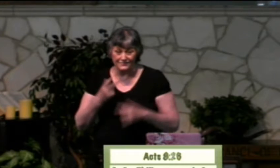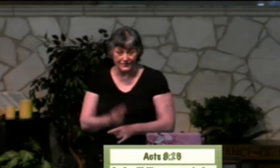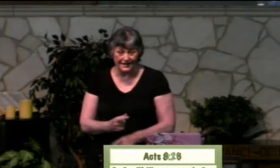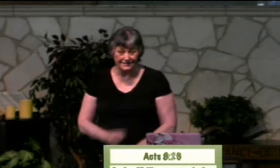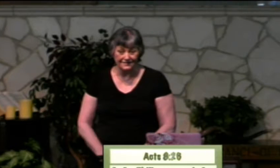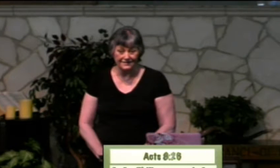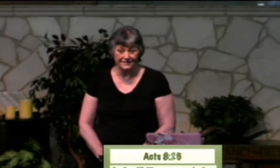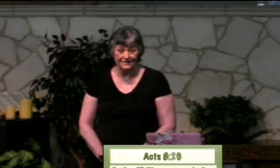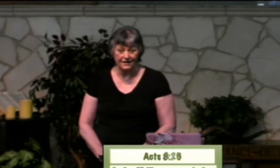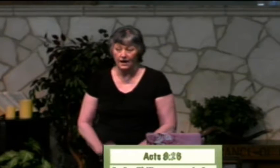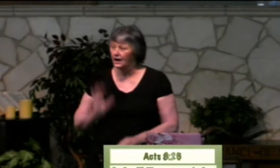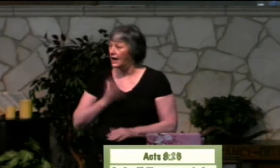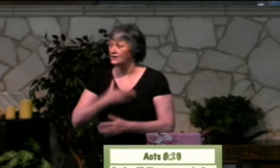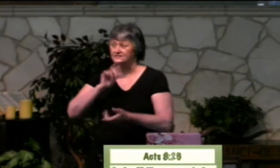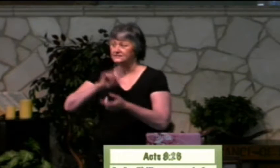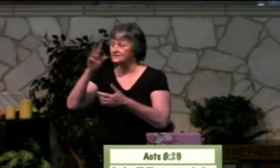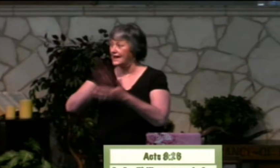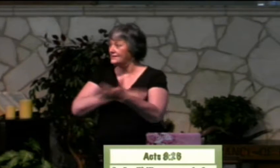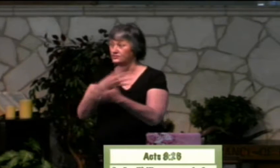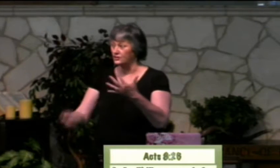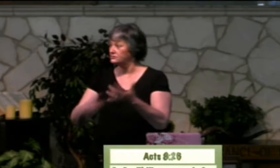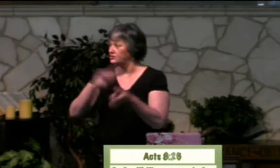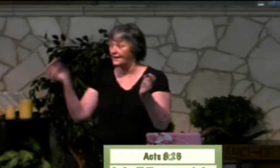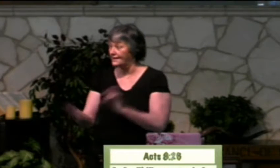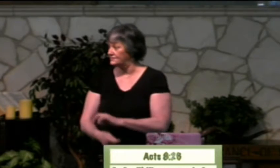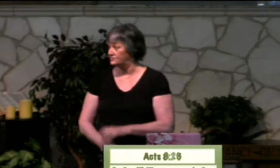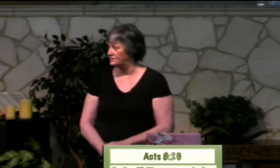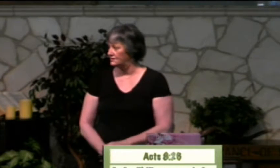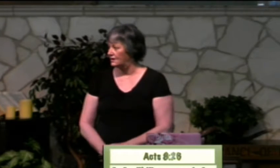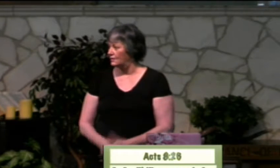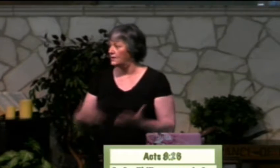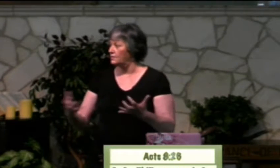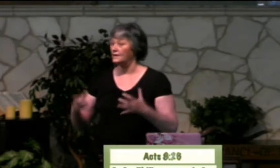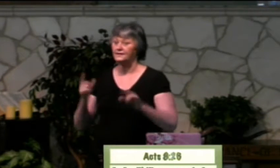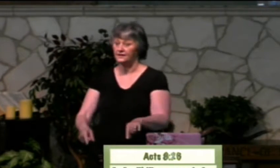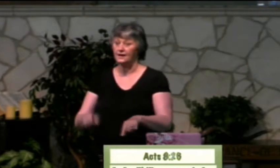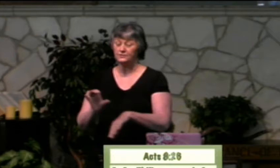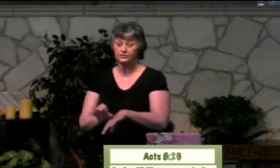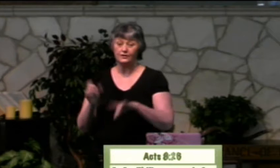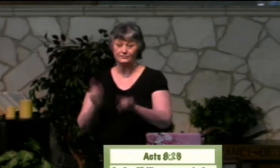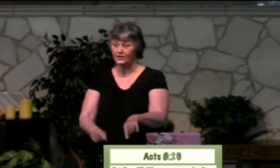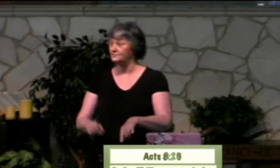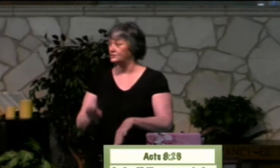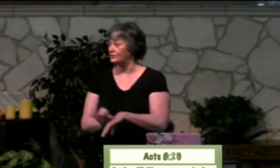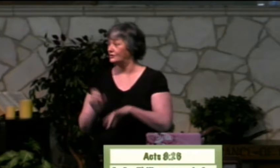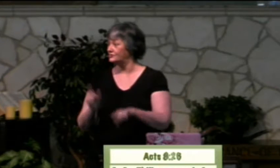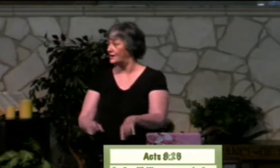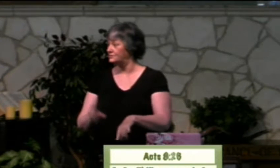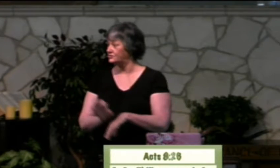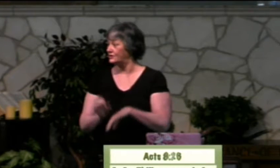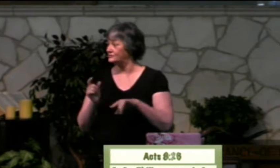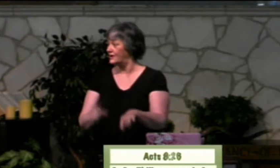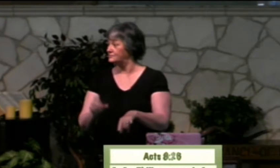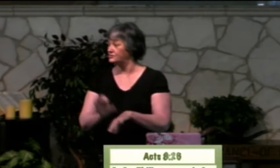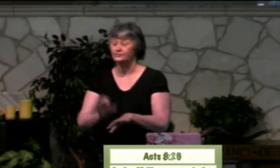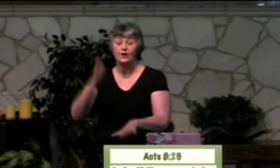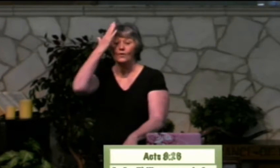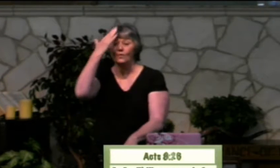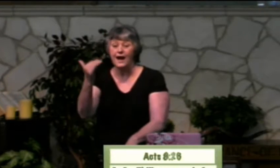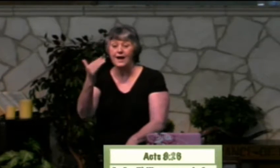right? Our schedule changed. We wanted to come to church, come to church, come to church, come to church. Why?